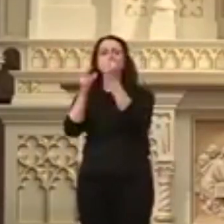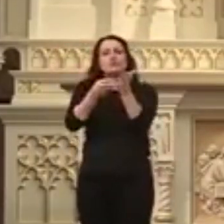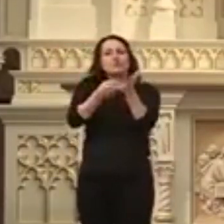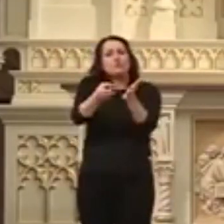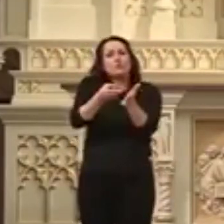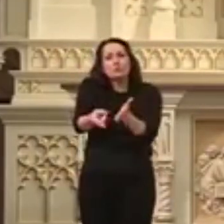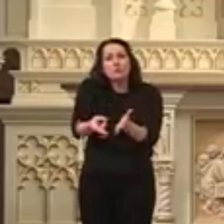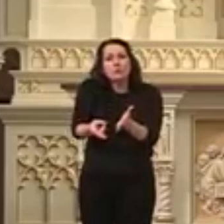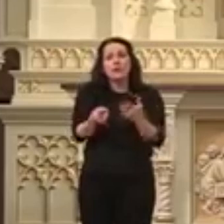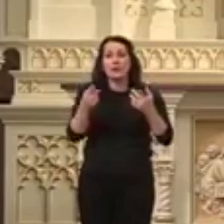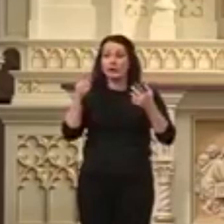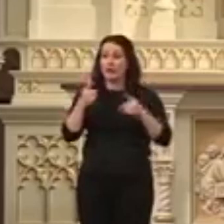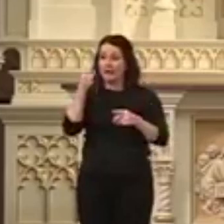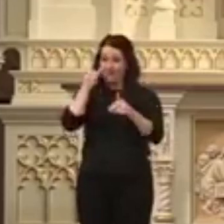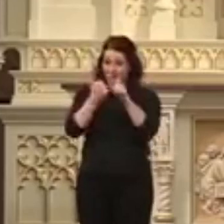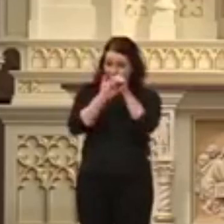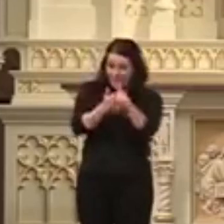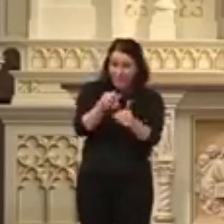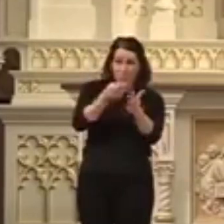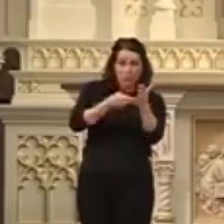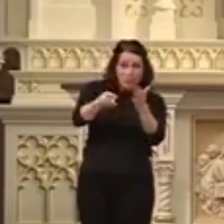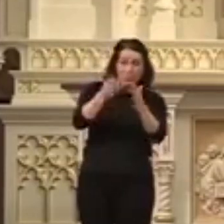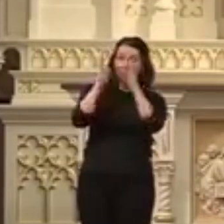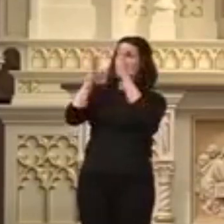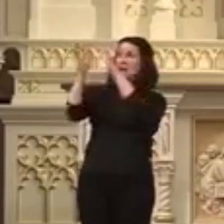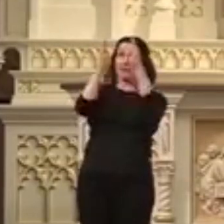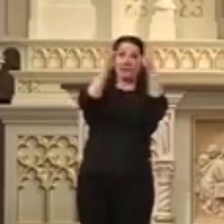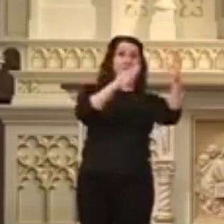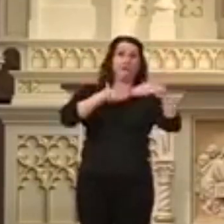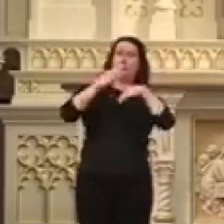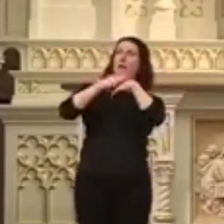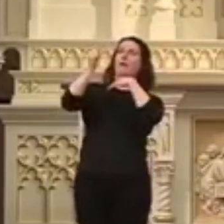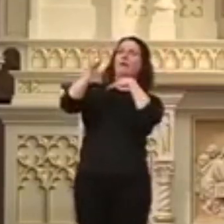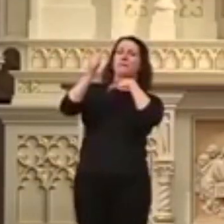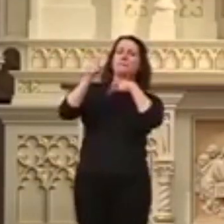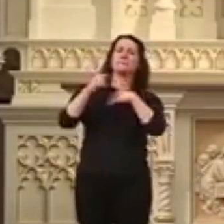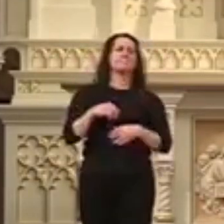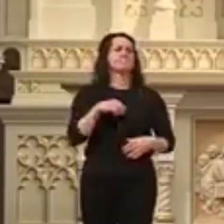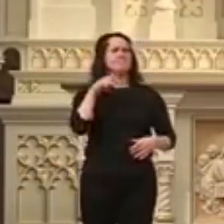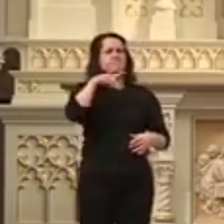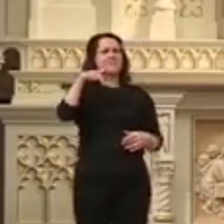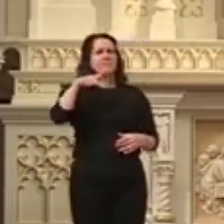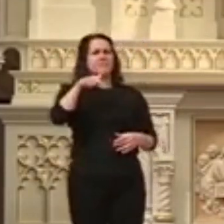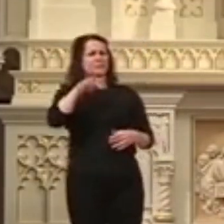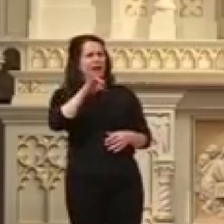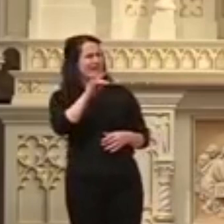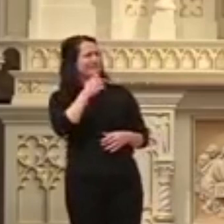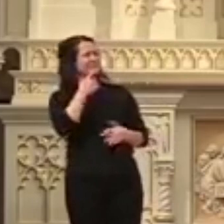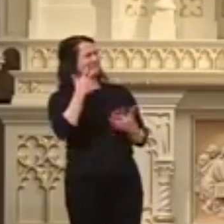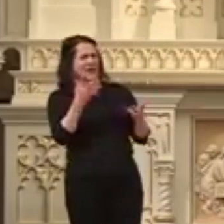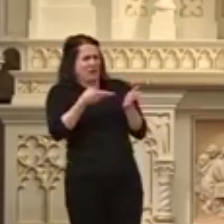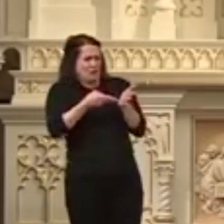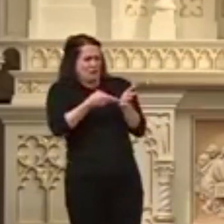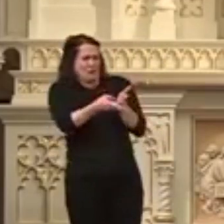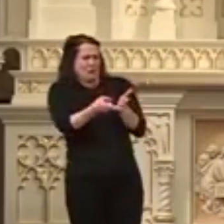Everyone who belongs to the truth listens to my voice. Pilate said to him, What is the truth?